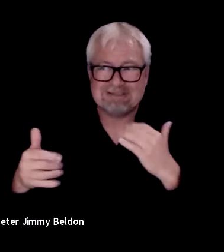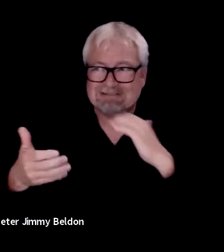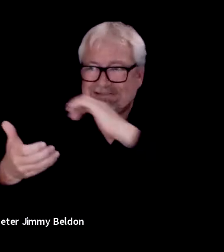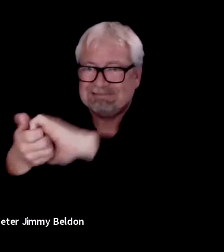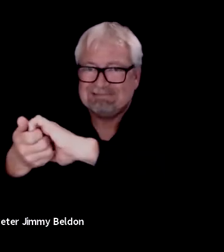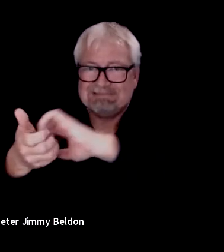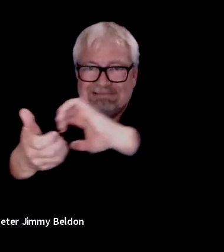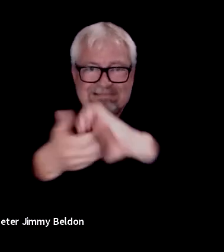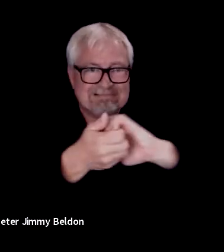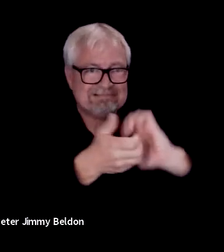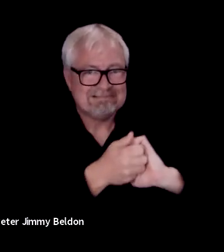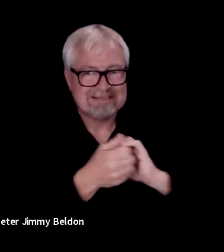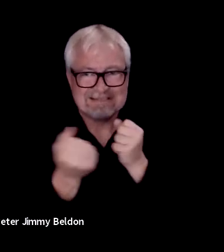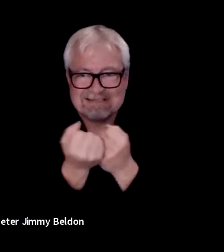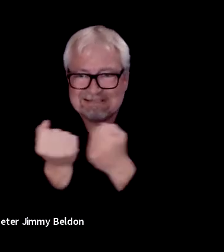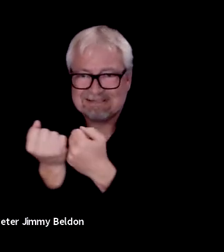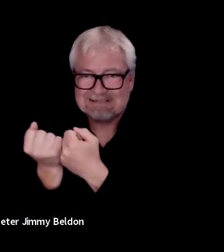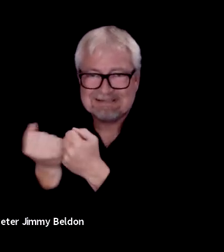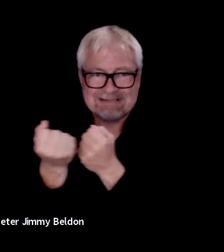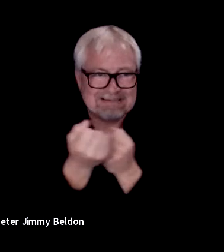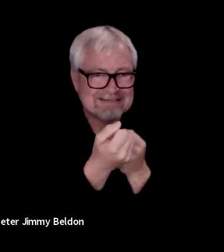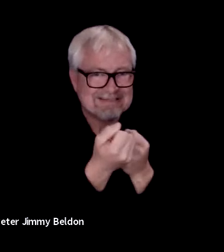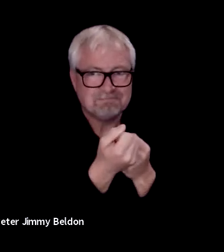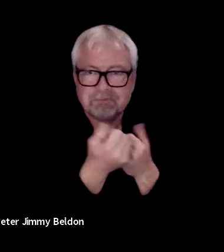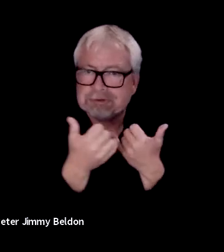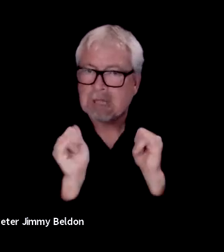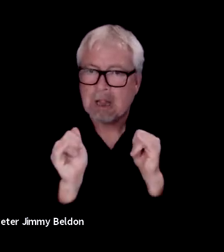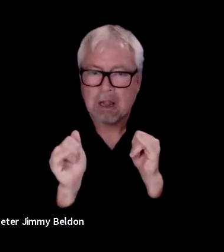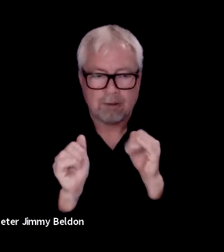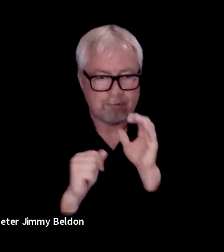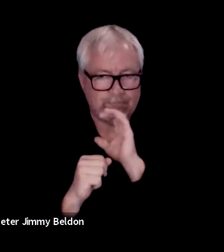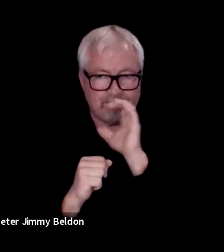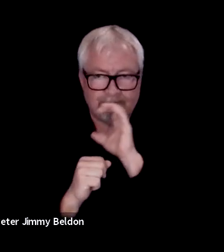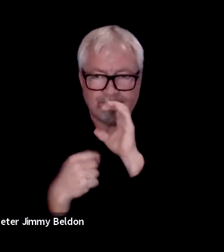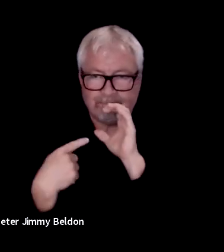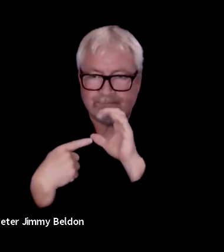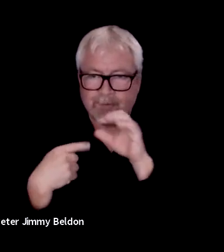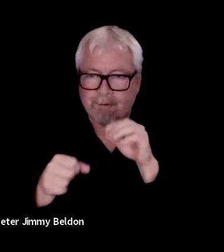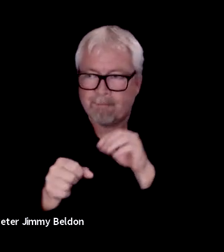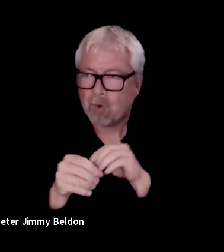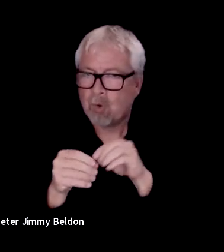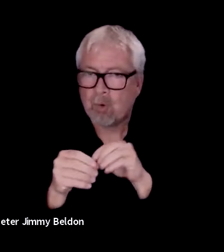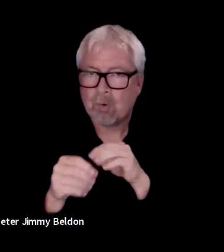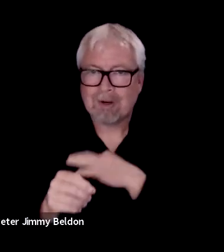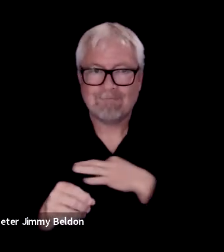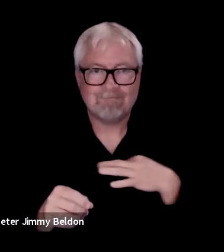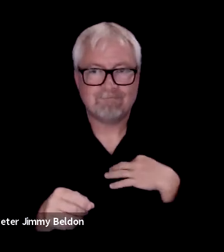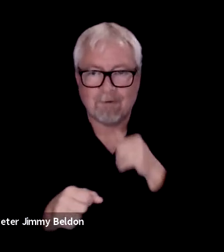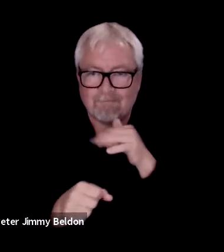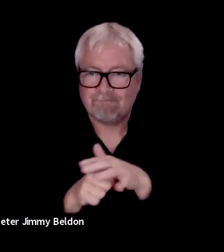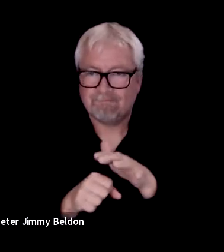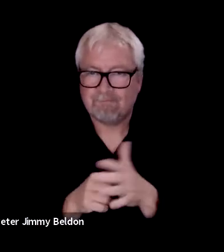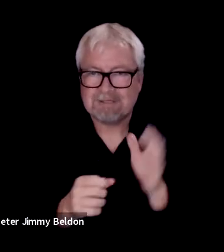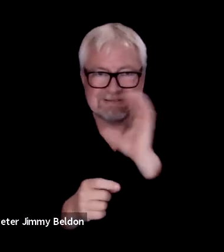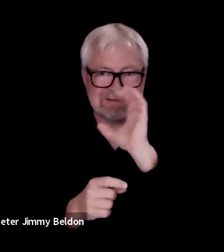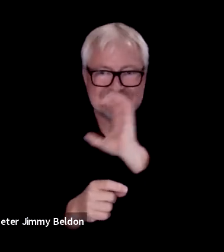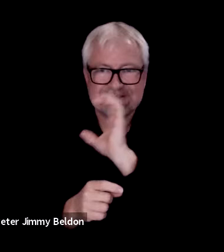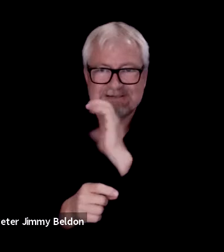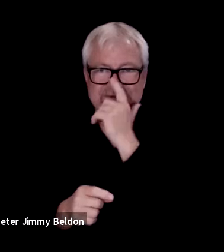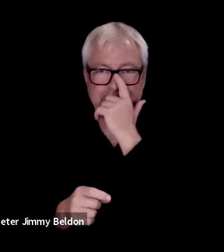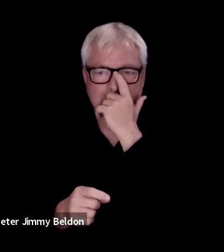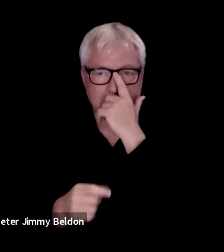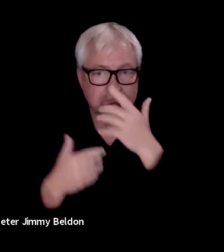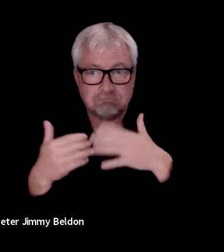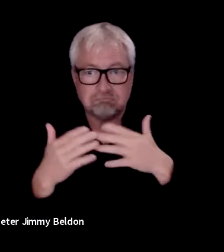staffed beds at the right level of care for critically ill patients, whether due to heart attack, stroke, or COVID. This is an